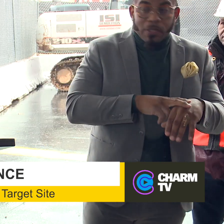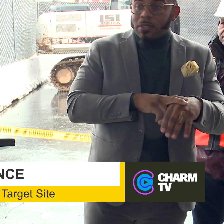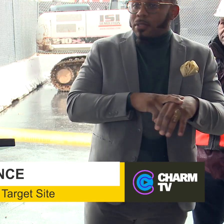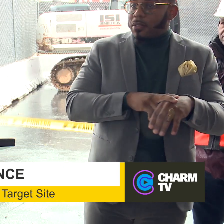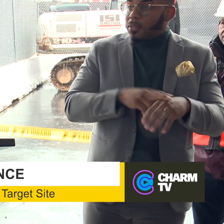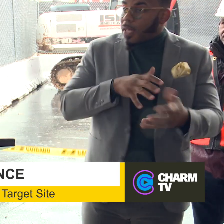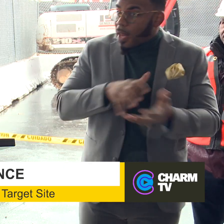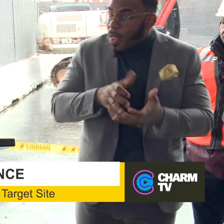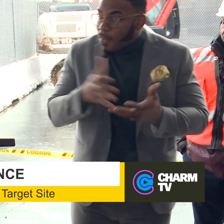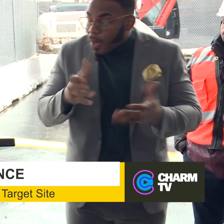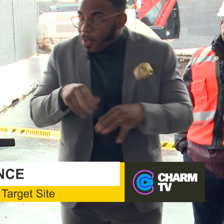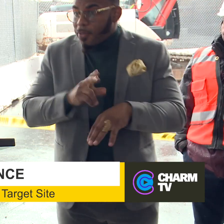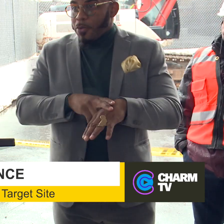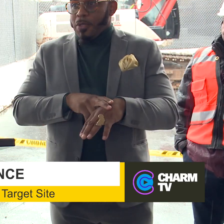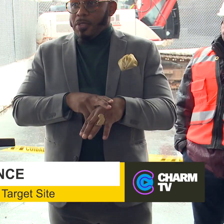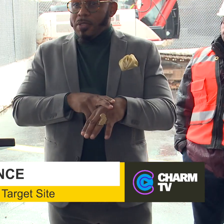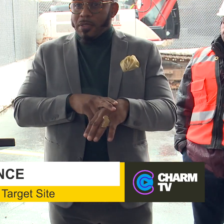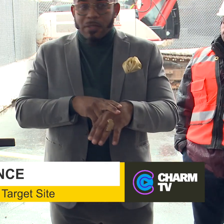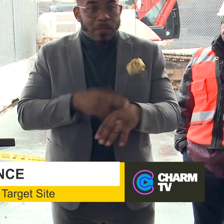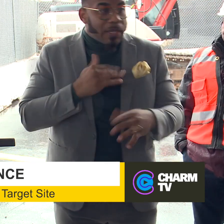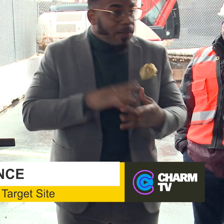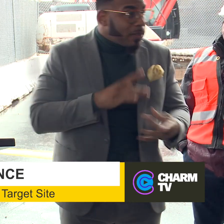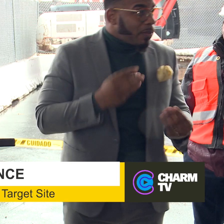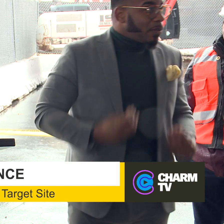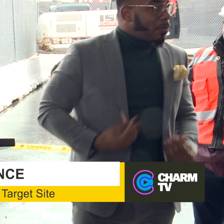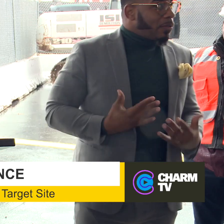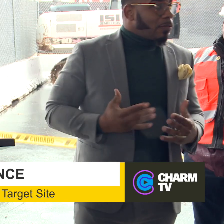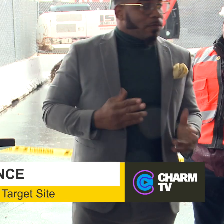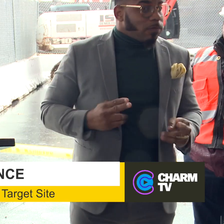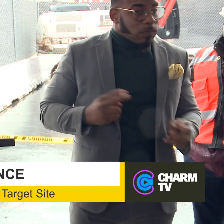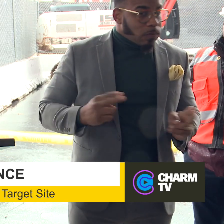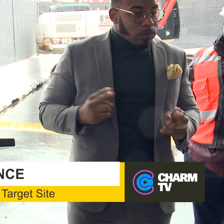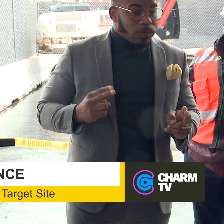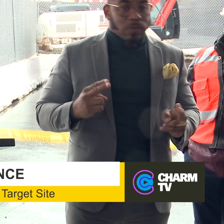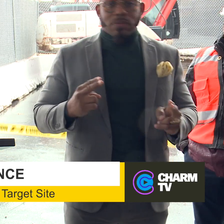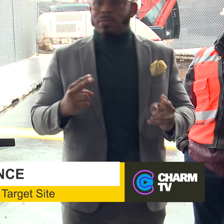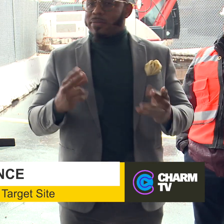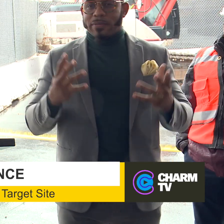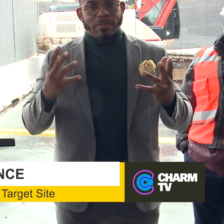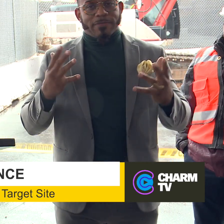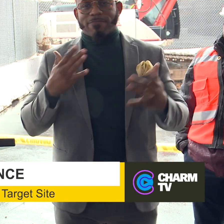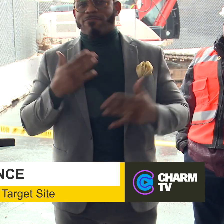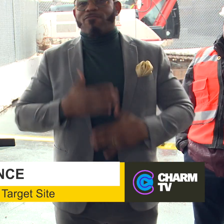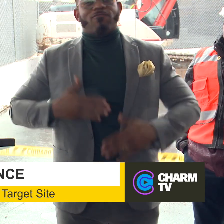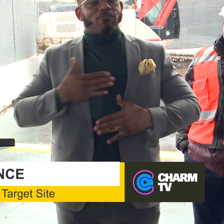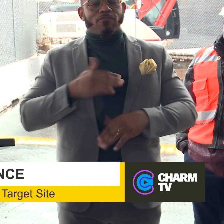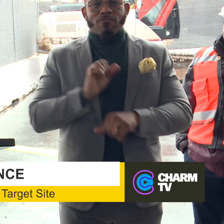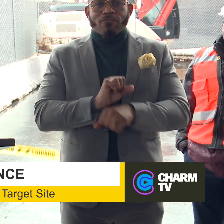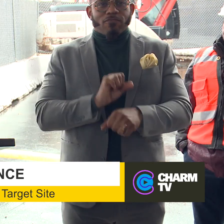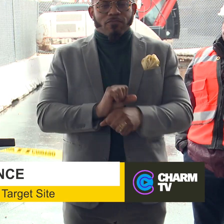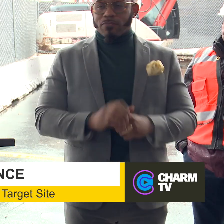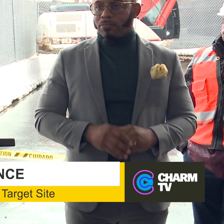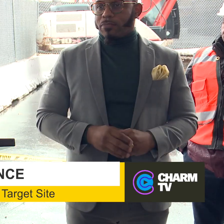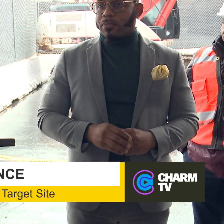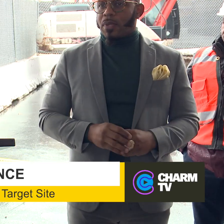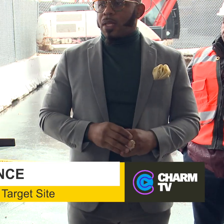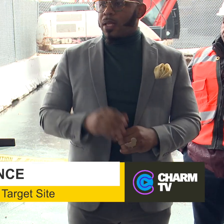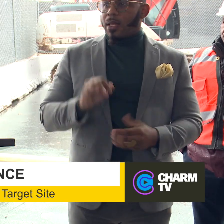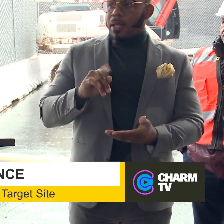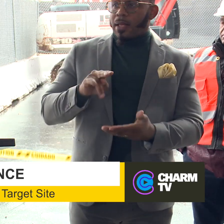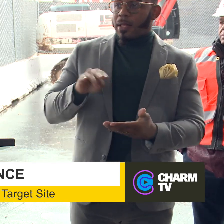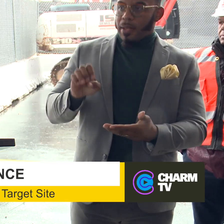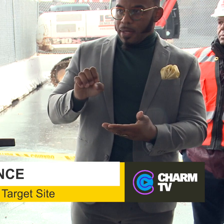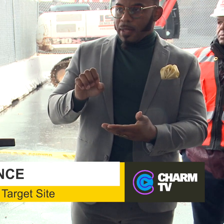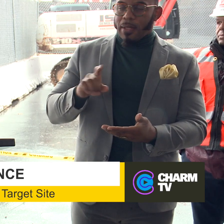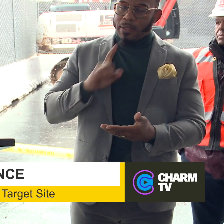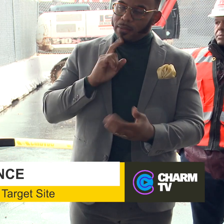we laugh a lot, we have spirited discussions and debates, and it is a joyful work. Adeline